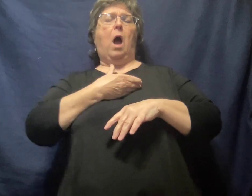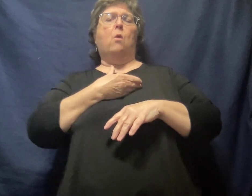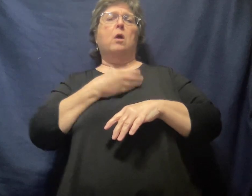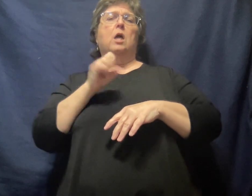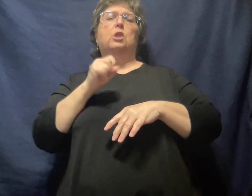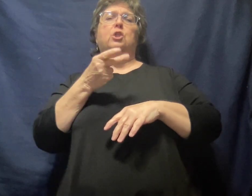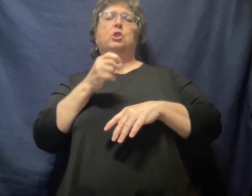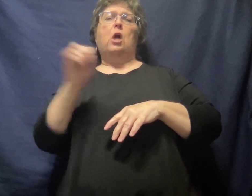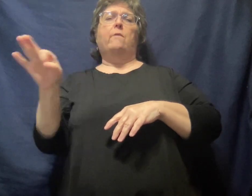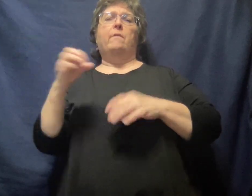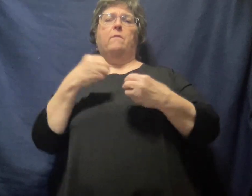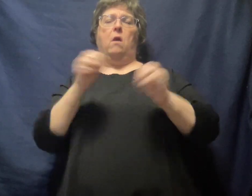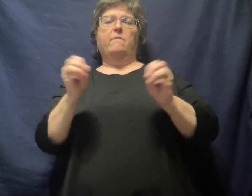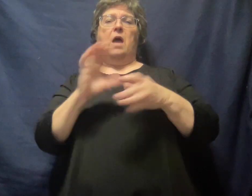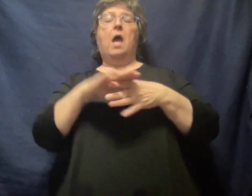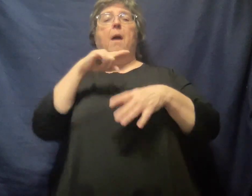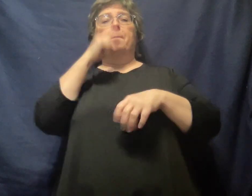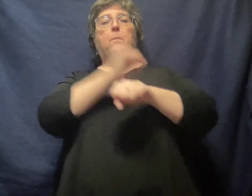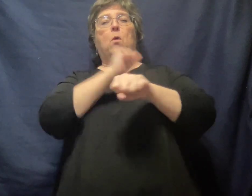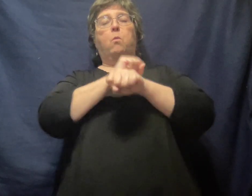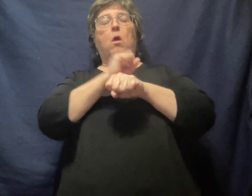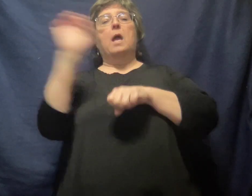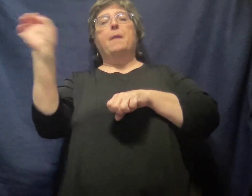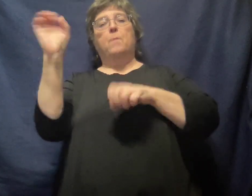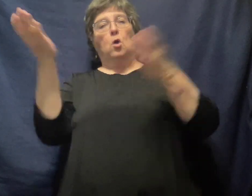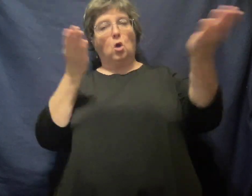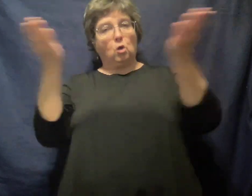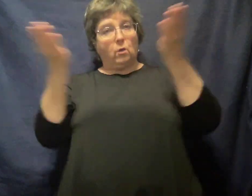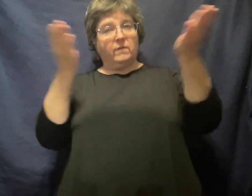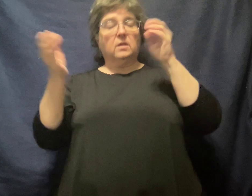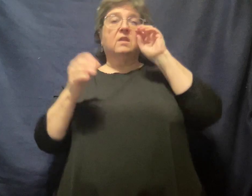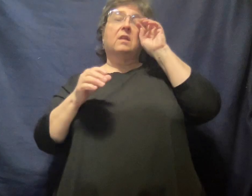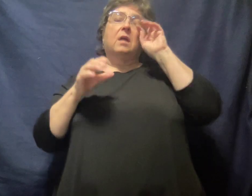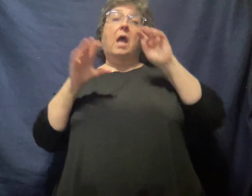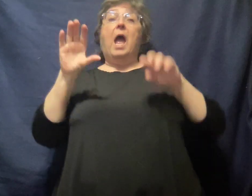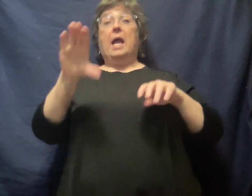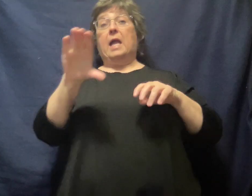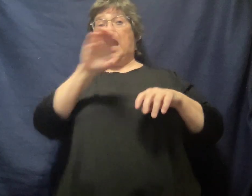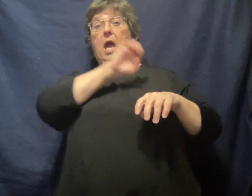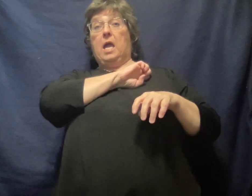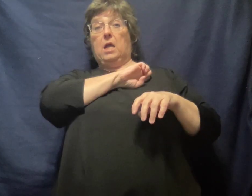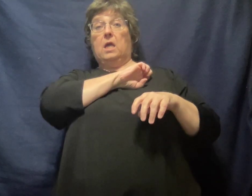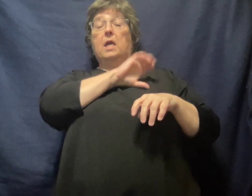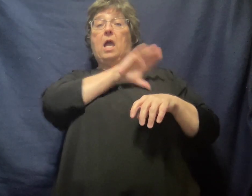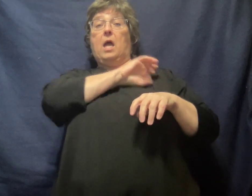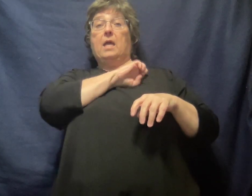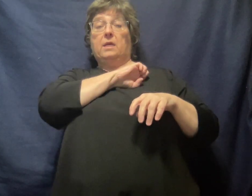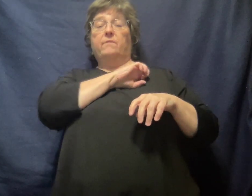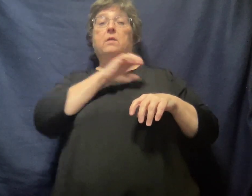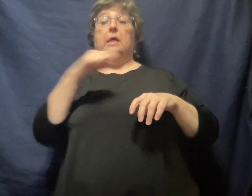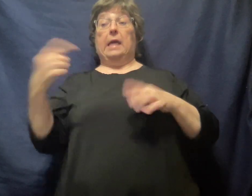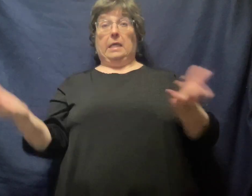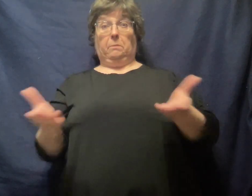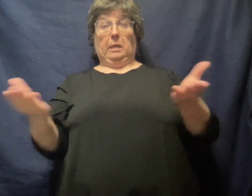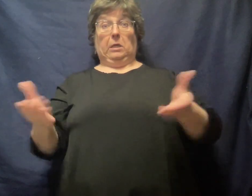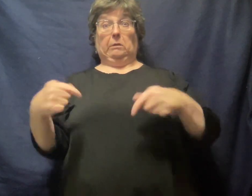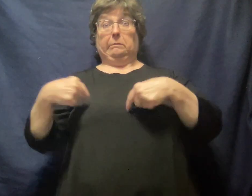the Public Works, Emergency Services, and County Executive Poloncarz, who's been here every minute of